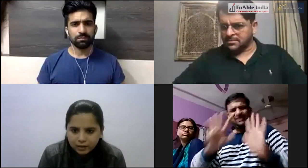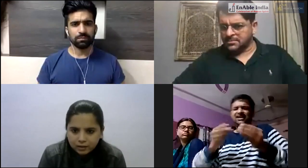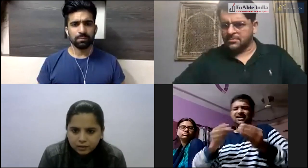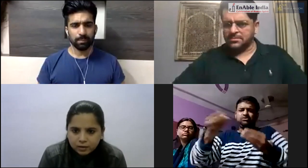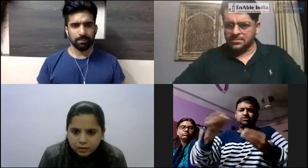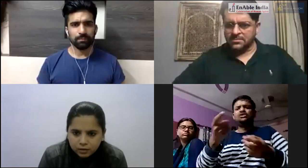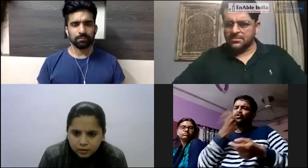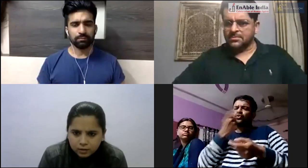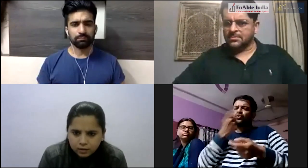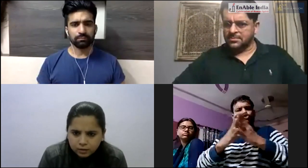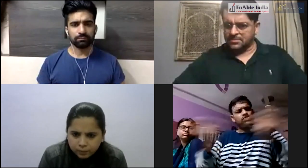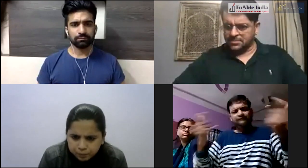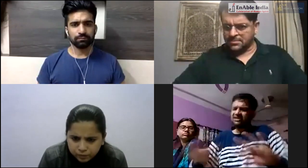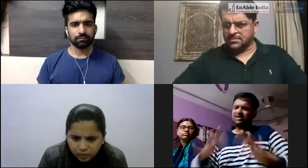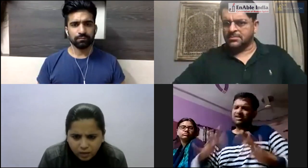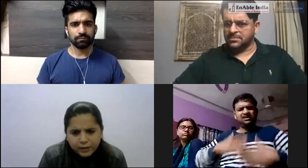well.